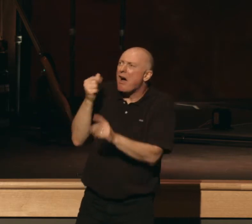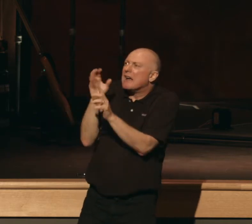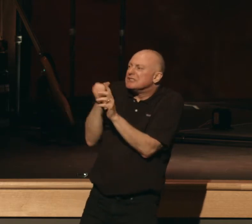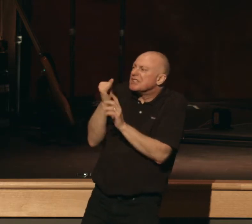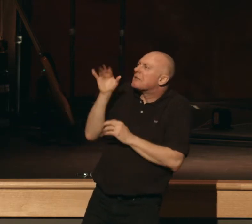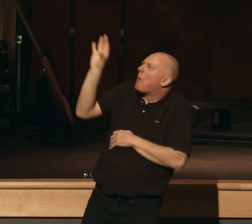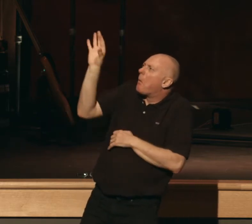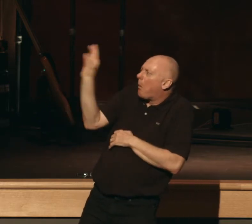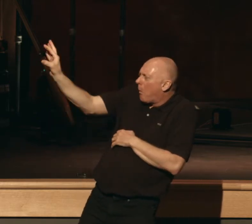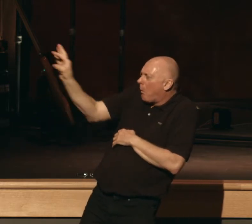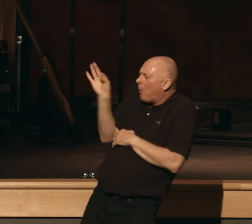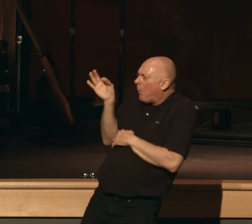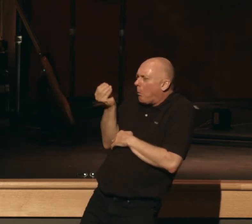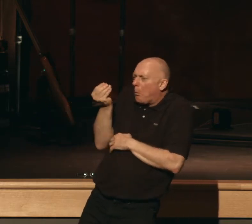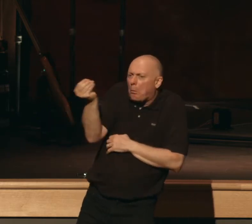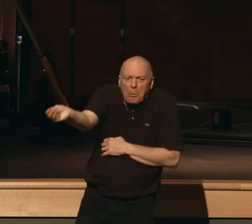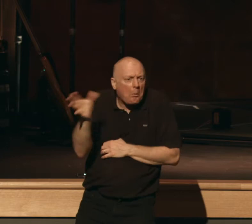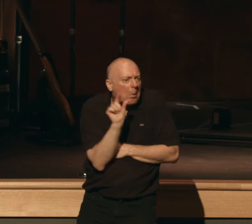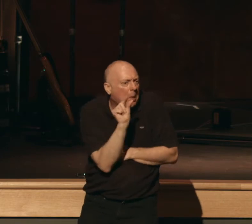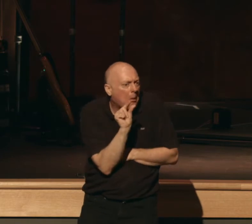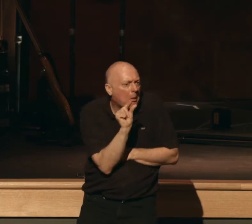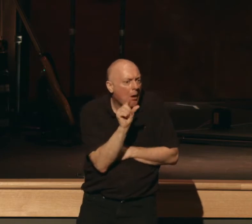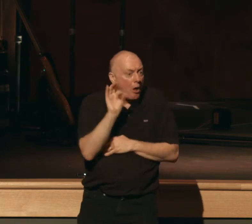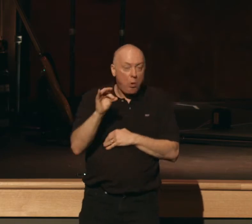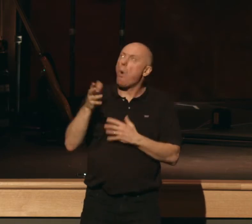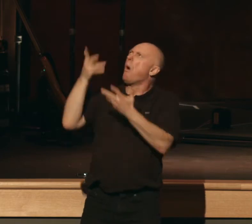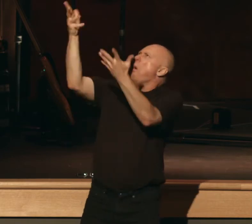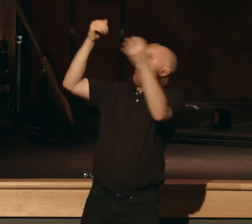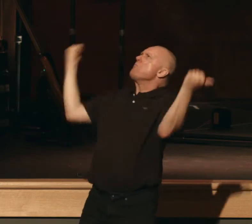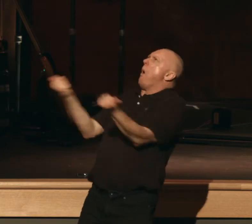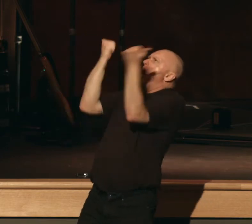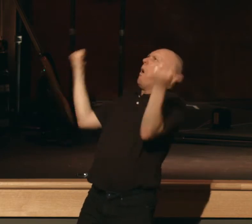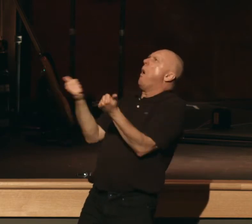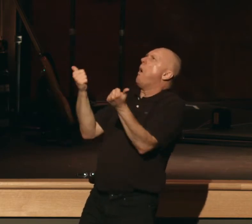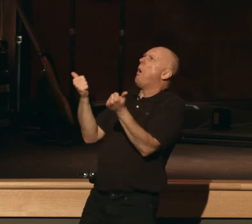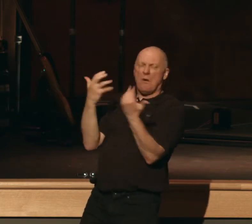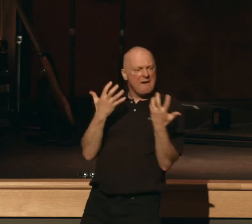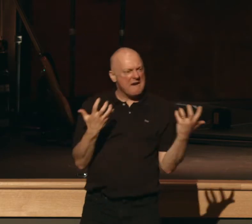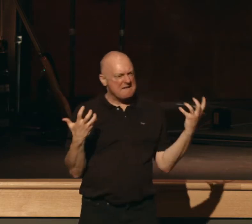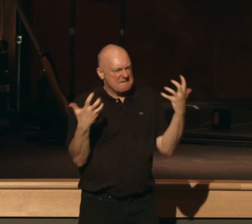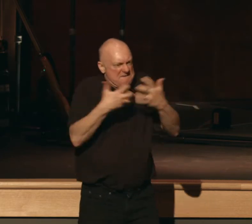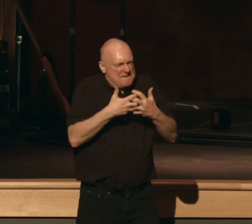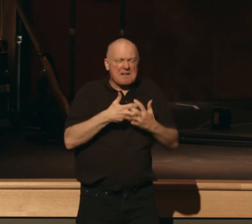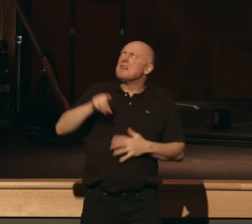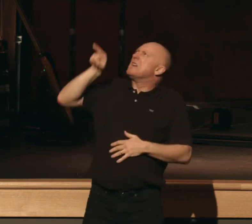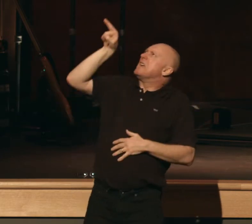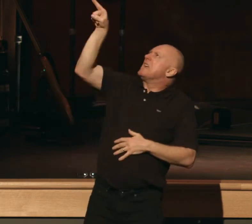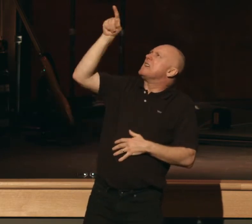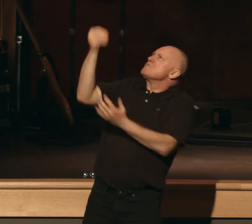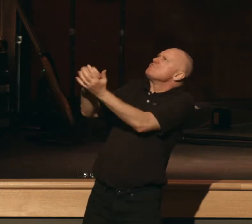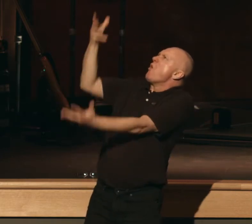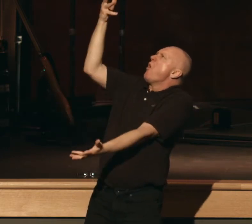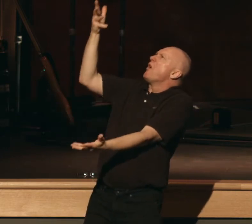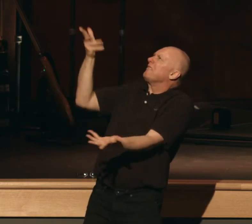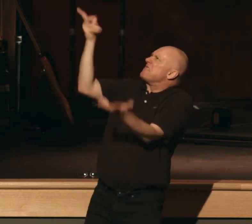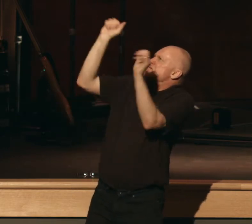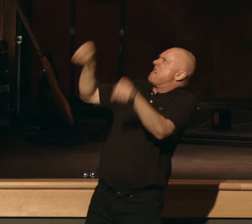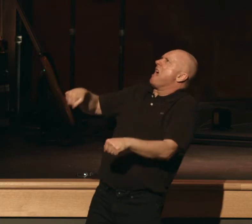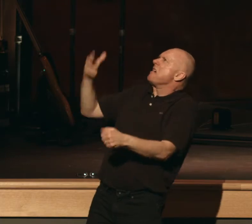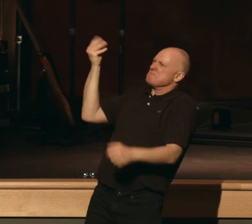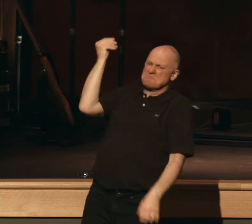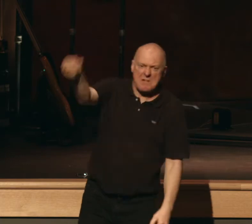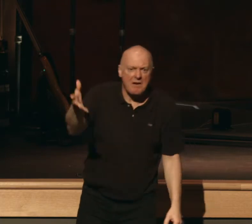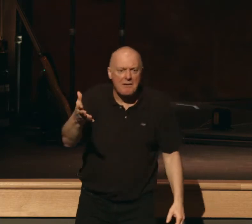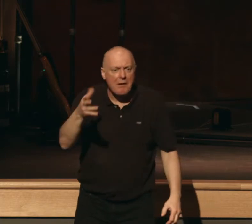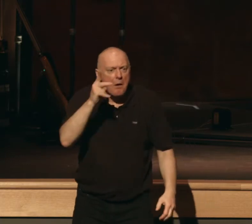riches, not just power out of his riches, but power, listen, according to his riches and glory. In other